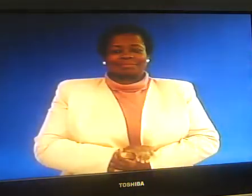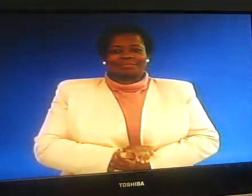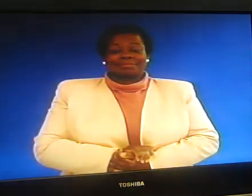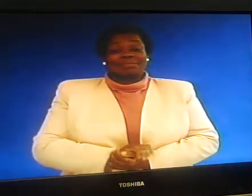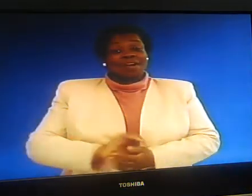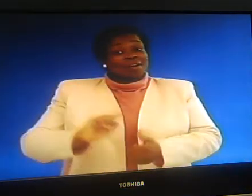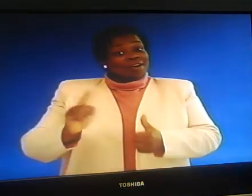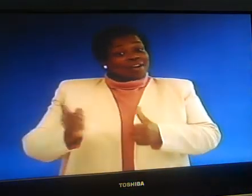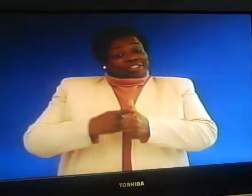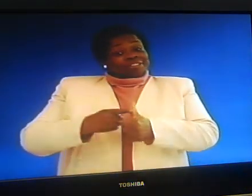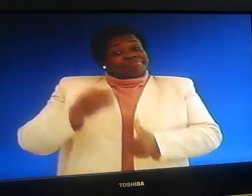depth with that.